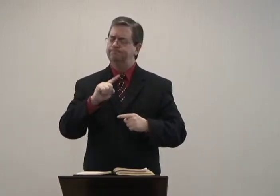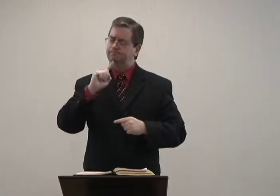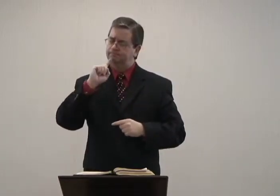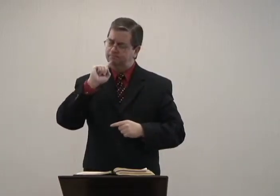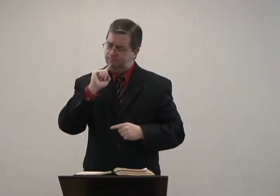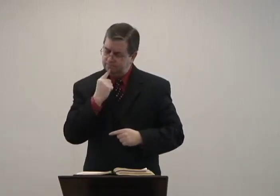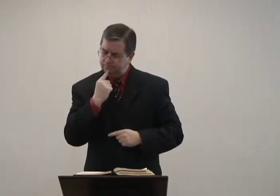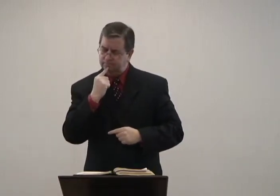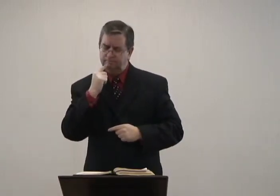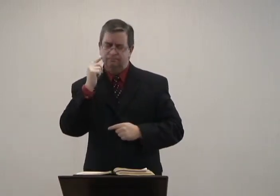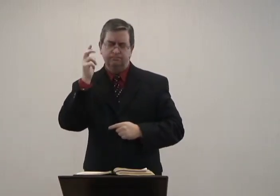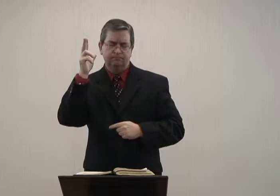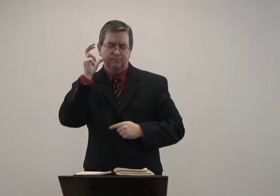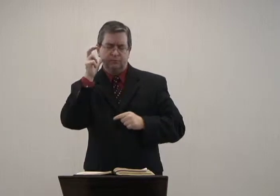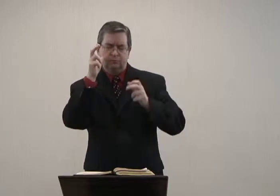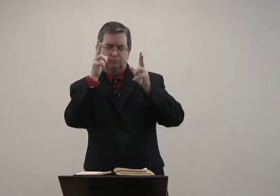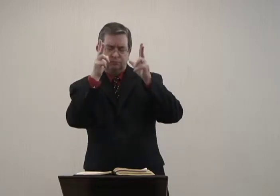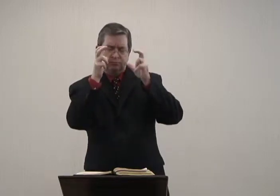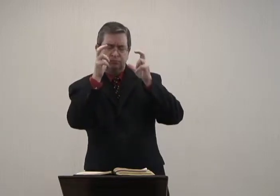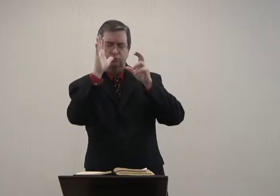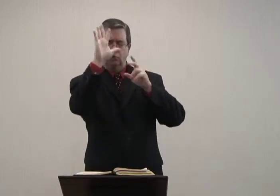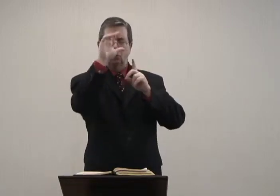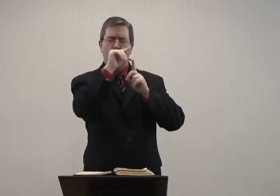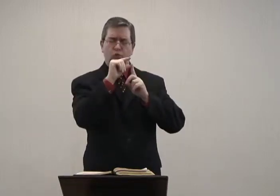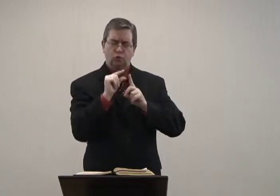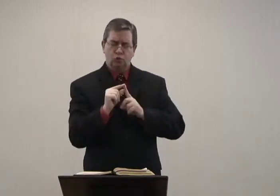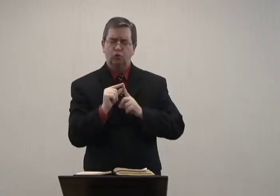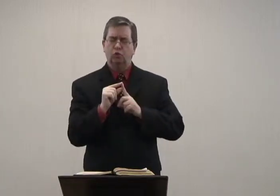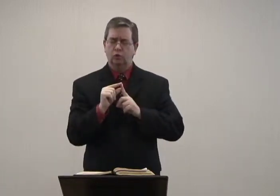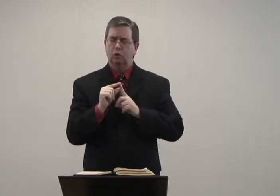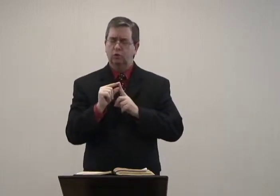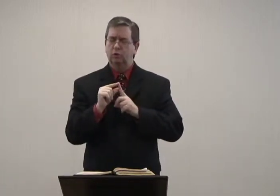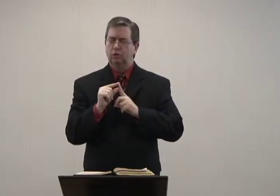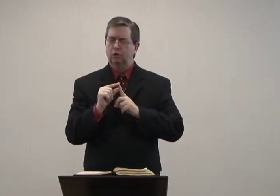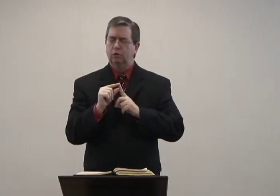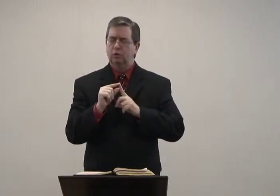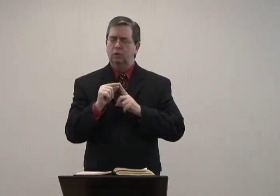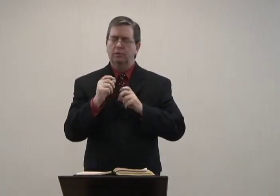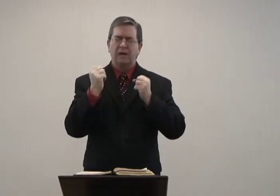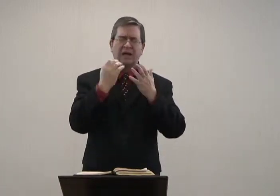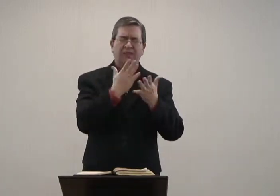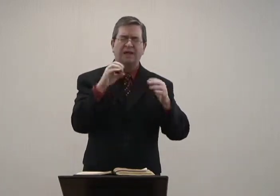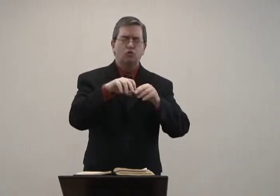Now it's time to be serious and listen to your word.